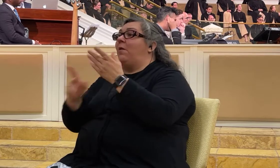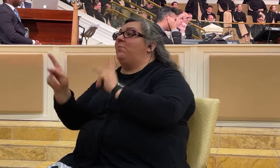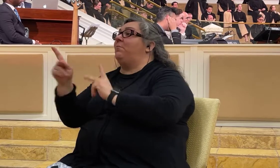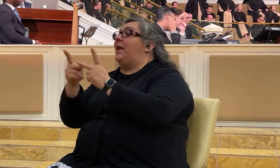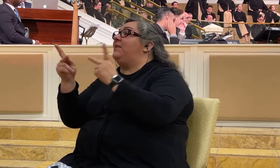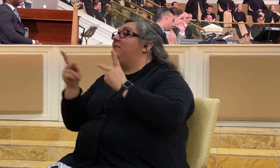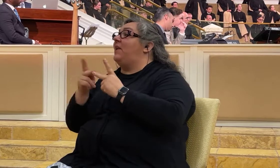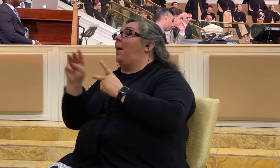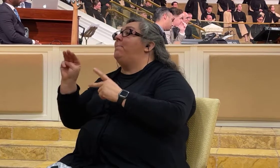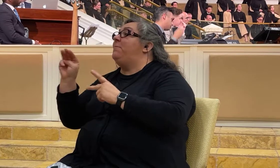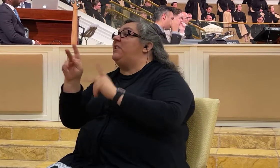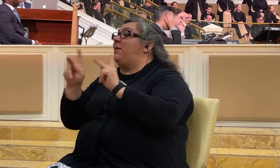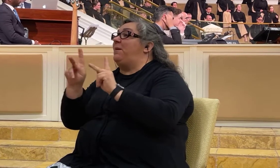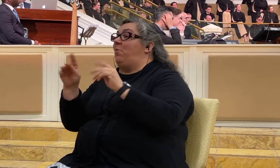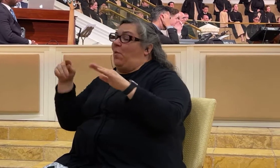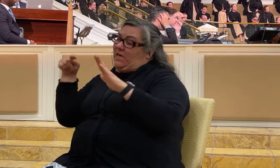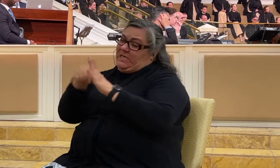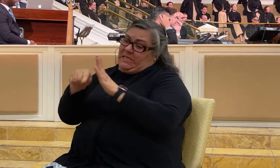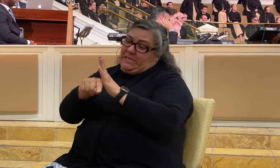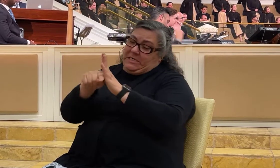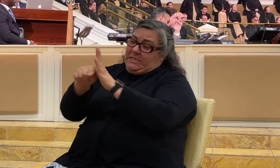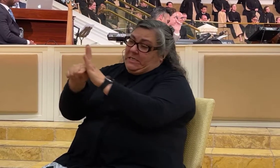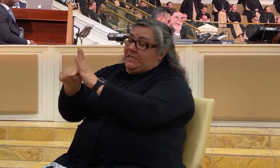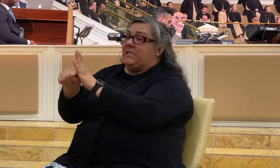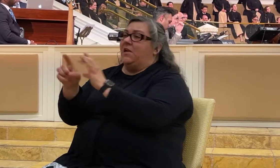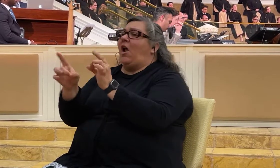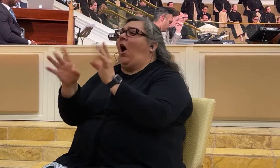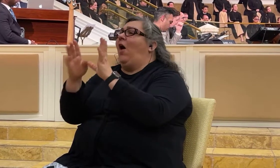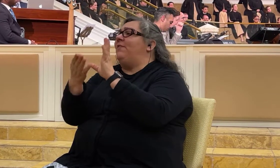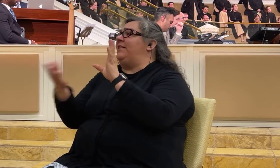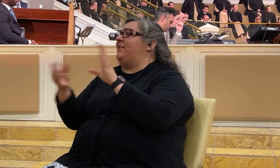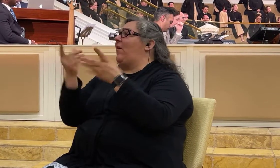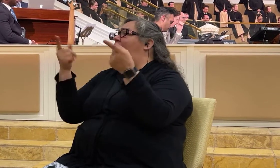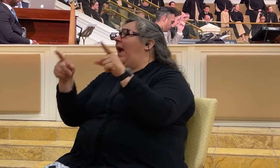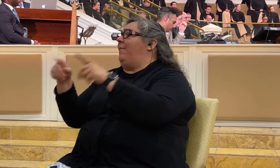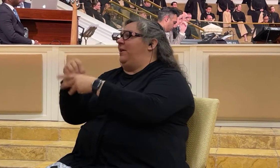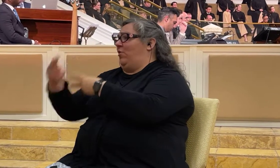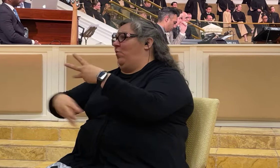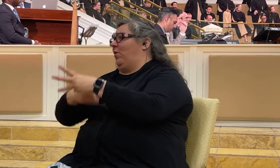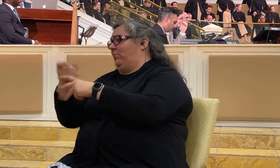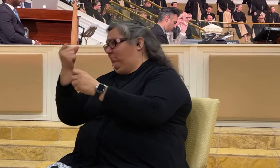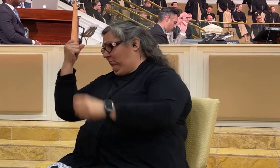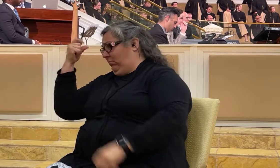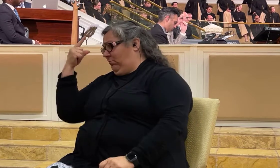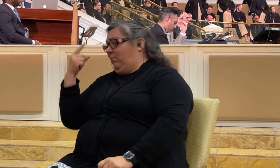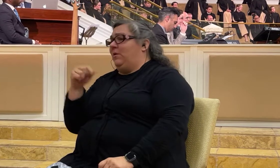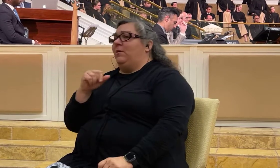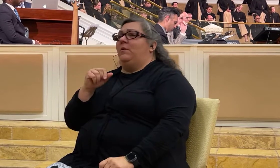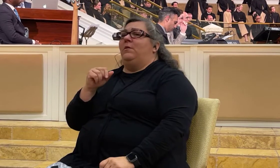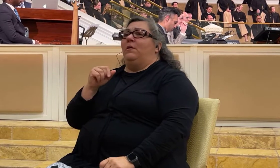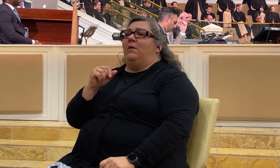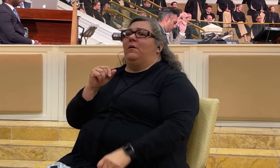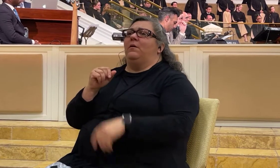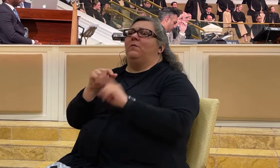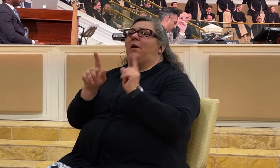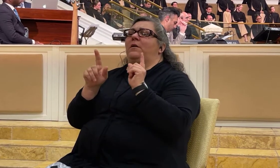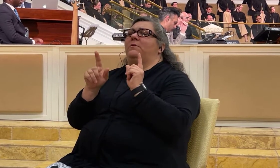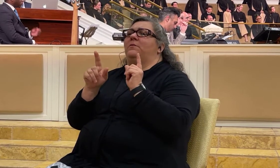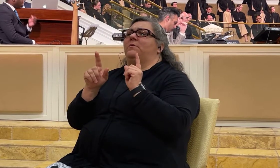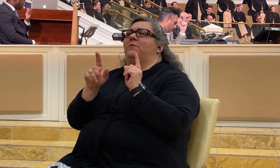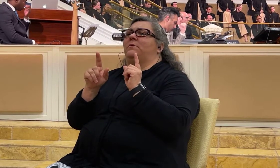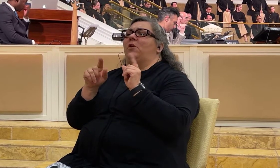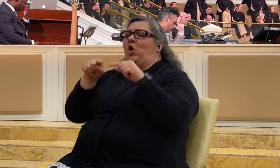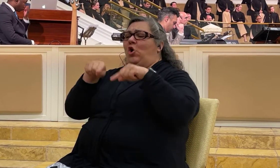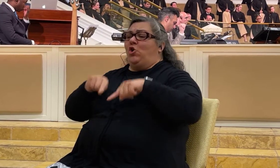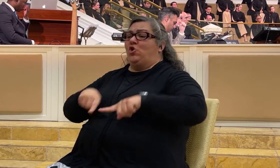and there's terrible things that go on in our world. And so, in the